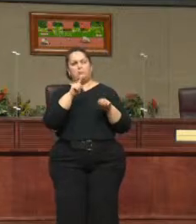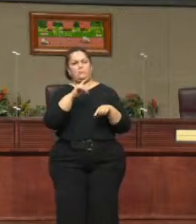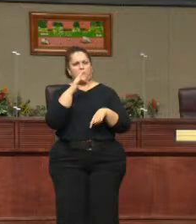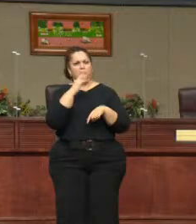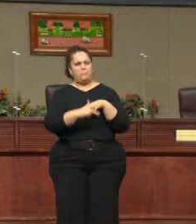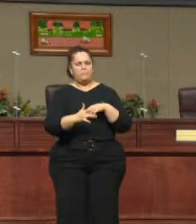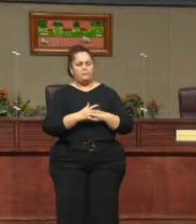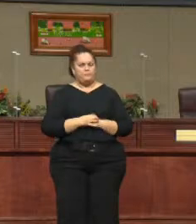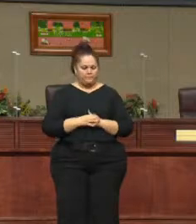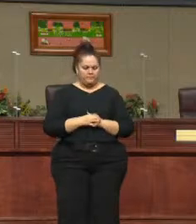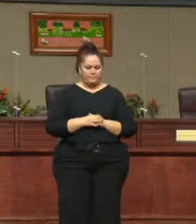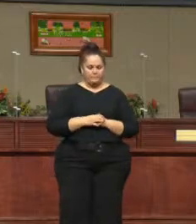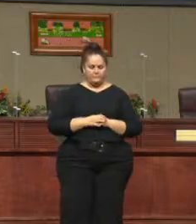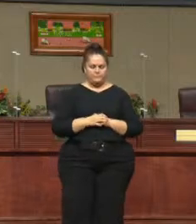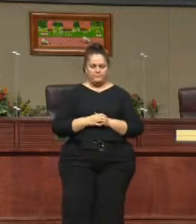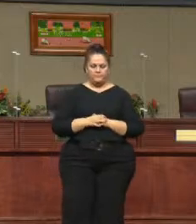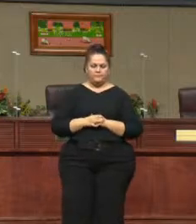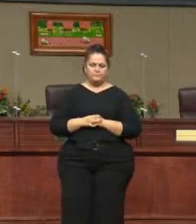early.